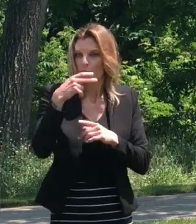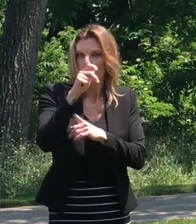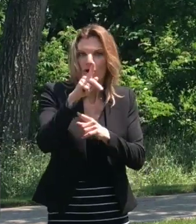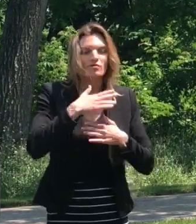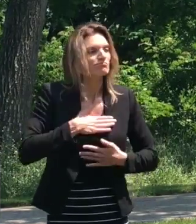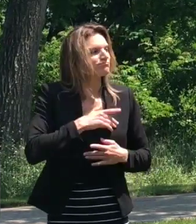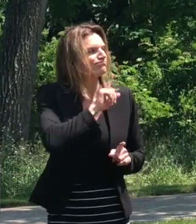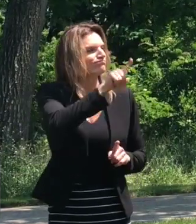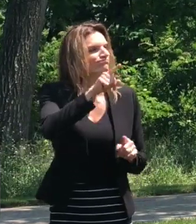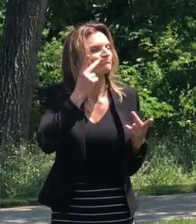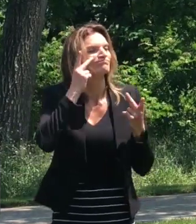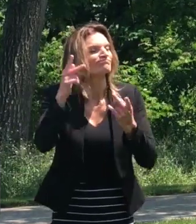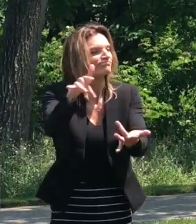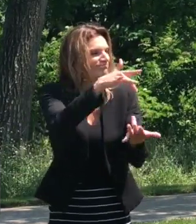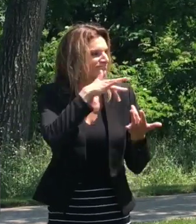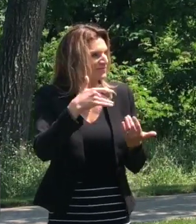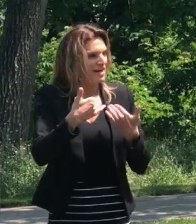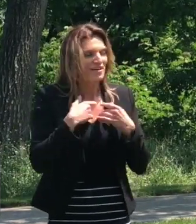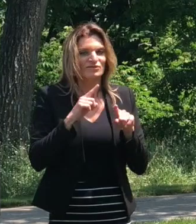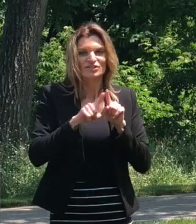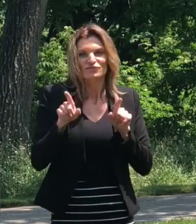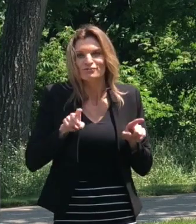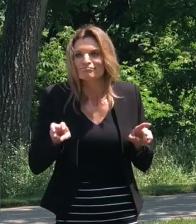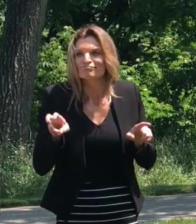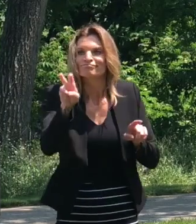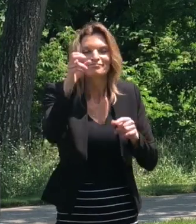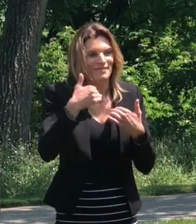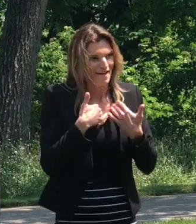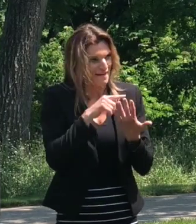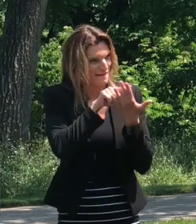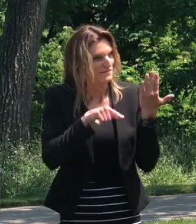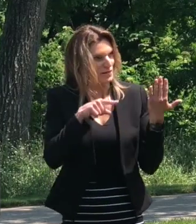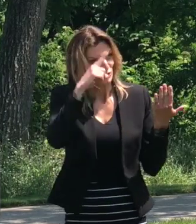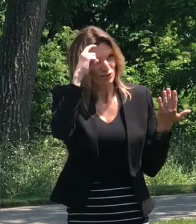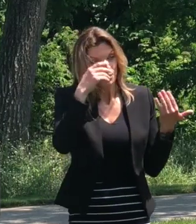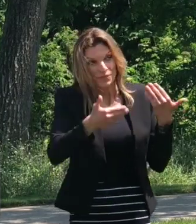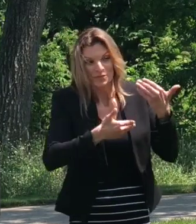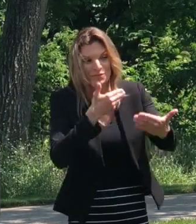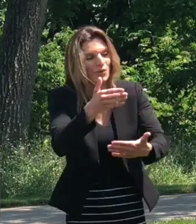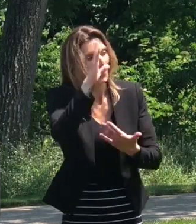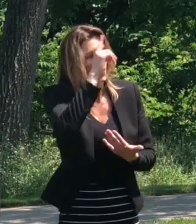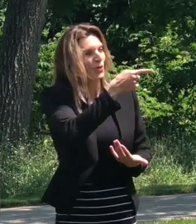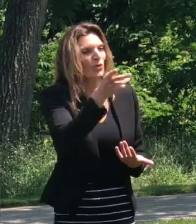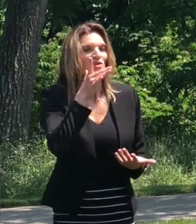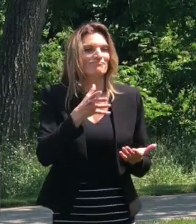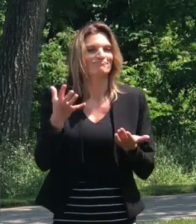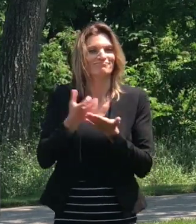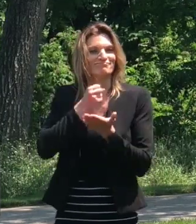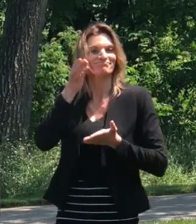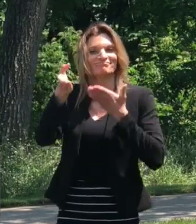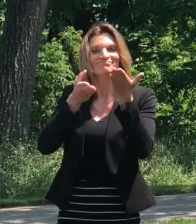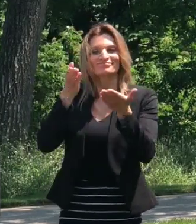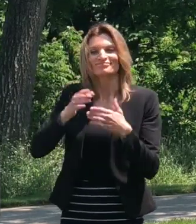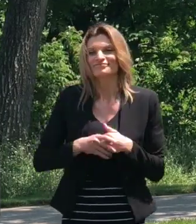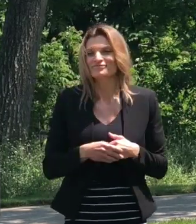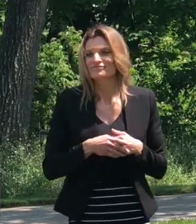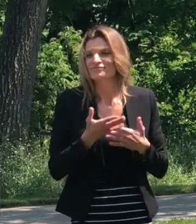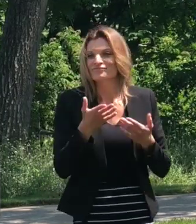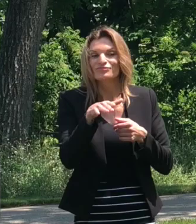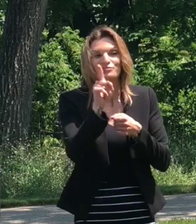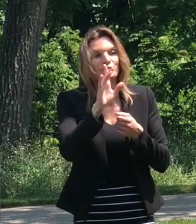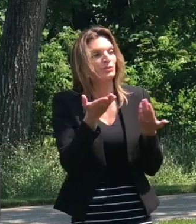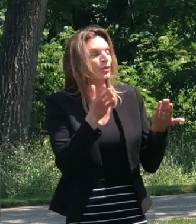for generations to come. So this summer, I hope that you'll get many opportunities to enjoy the outdoors, whether it's at